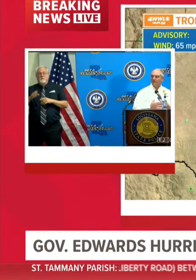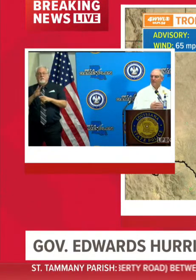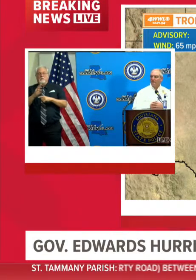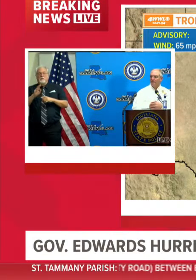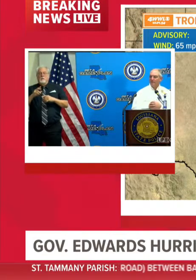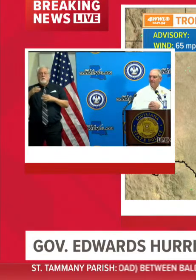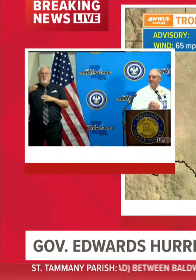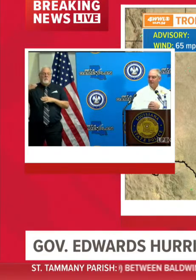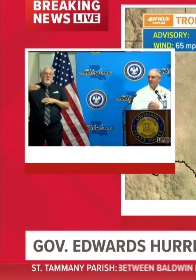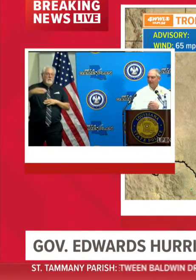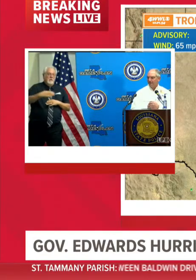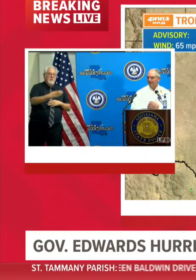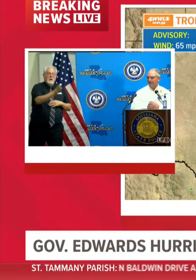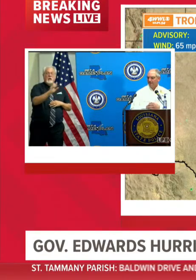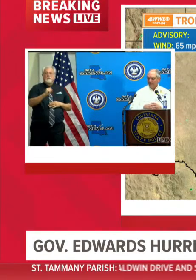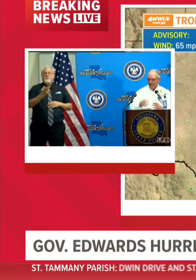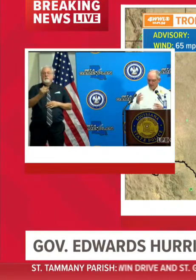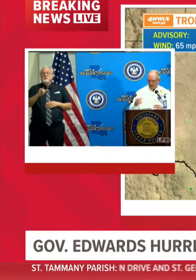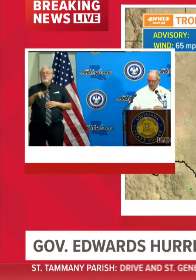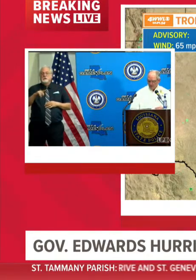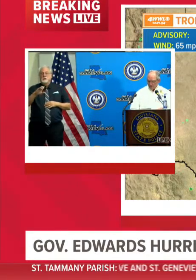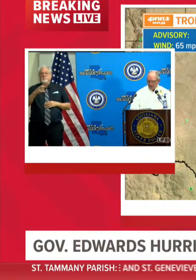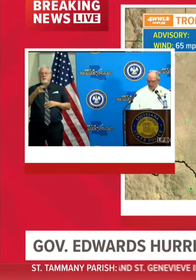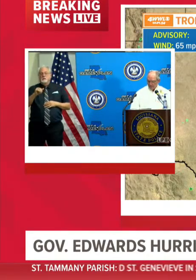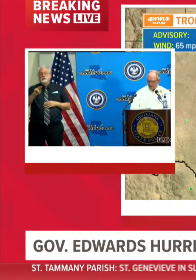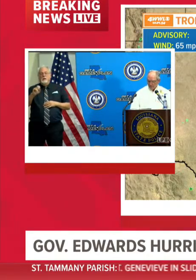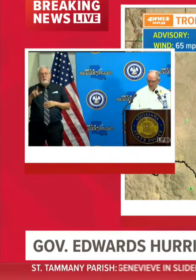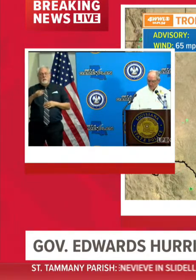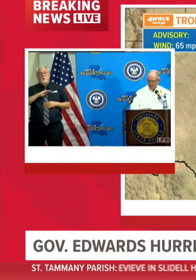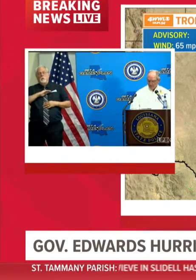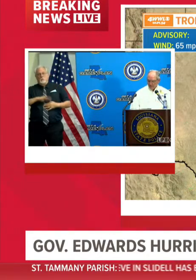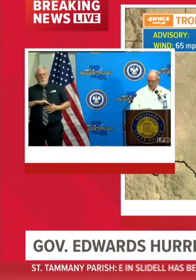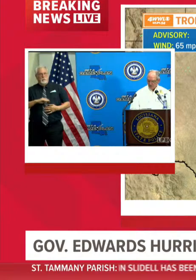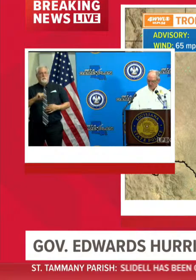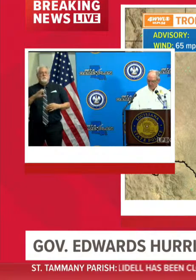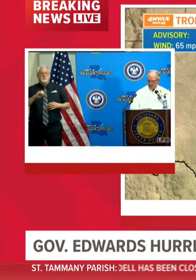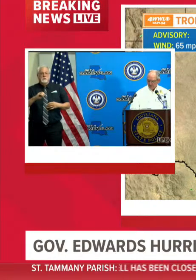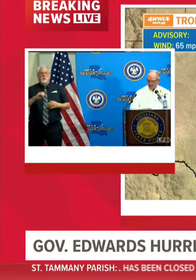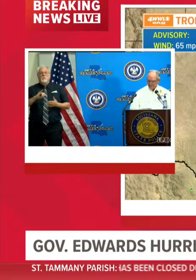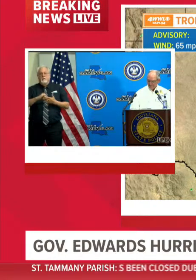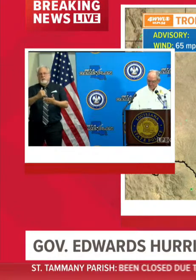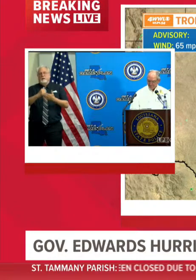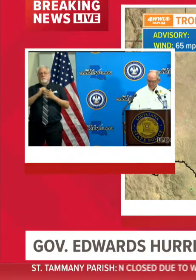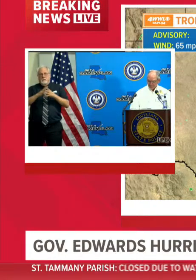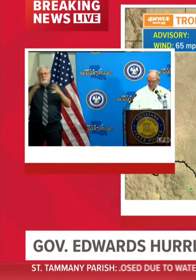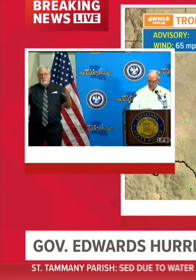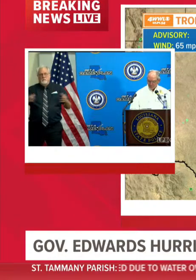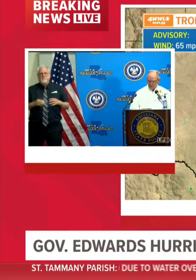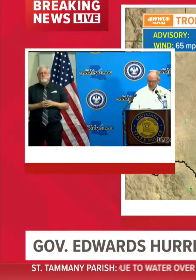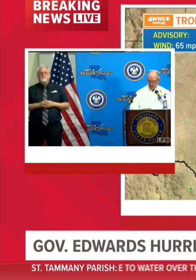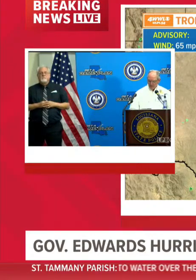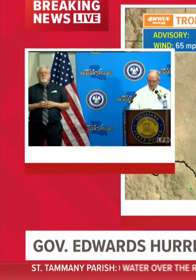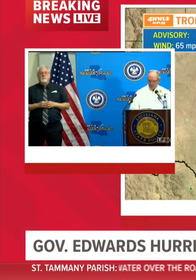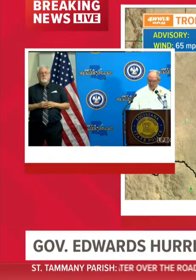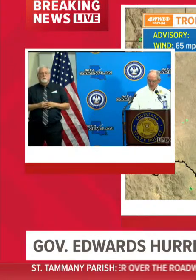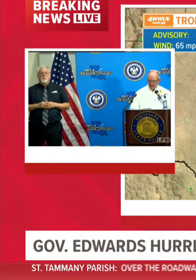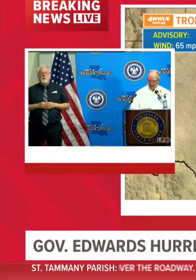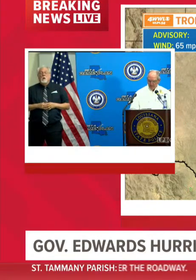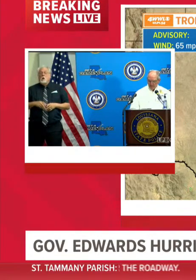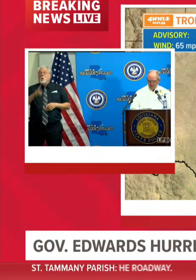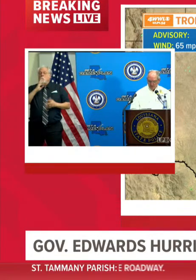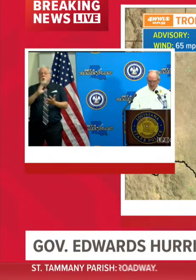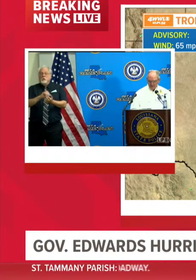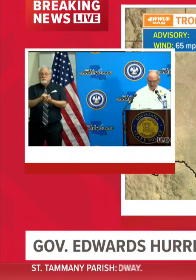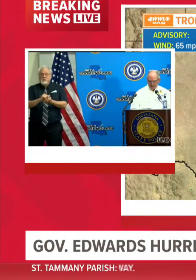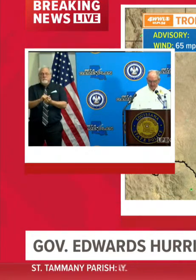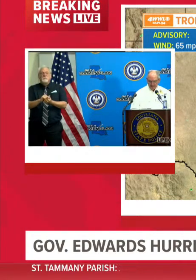west across the ship channel. All of those things helped tremendously. So the water